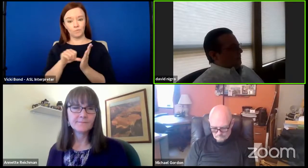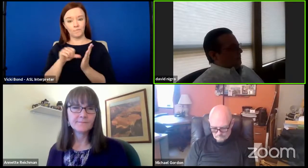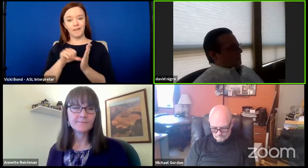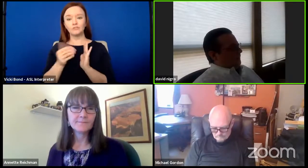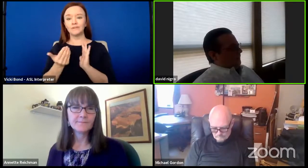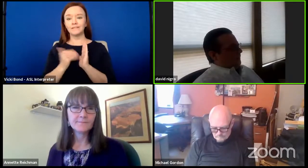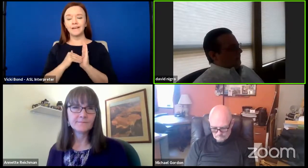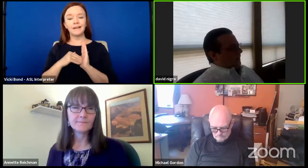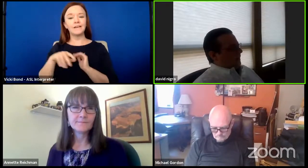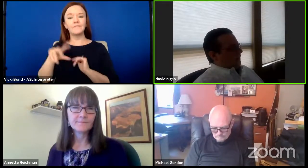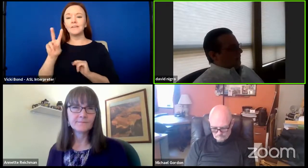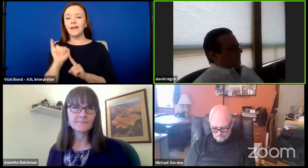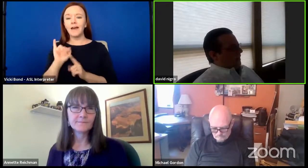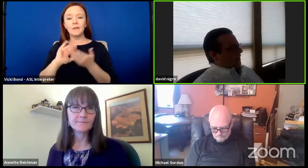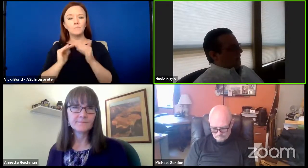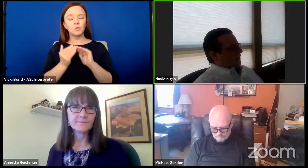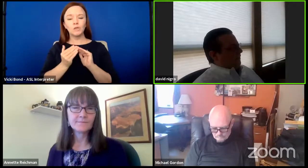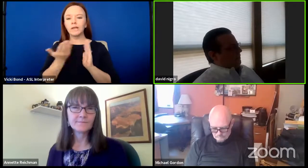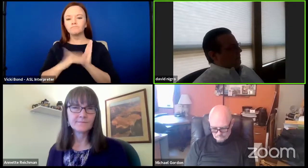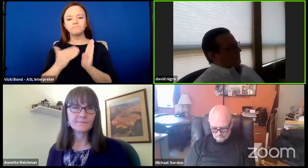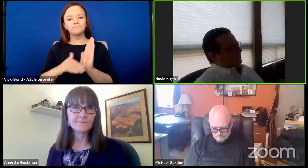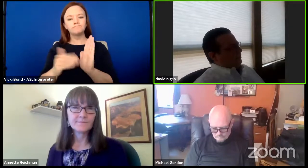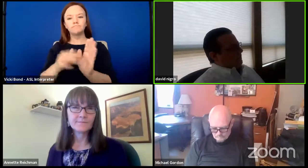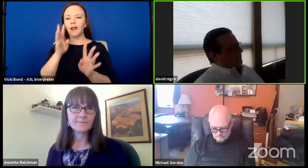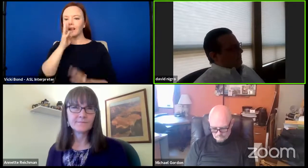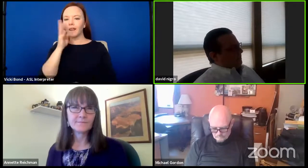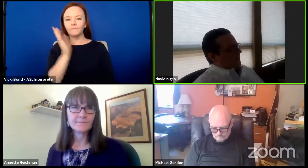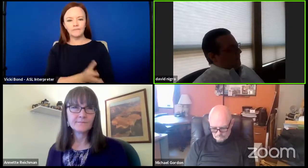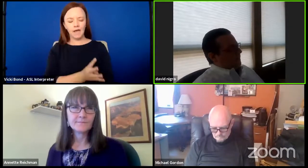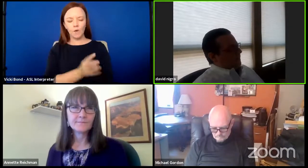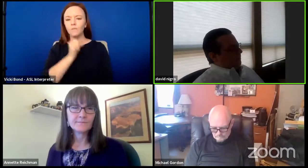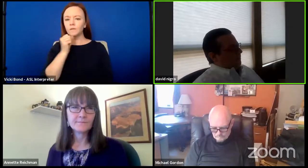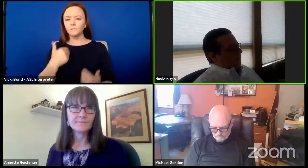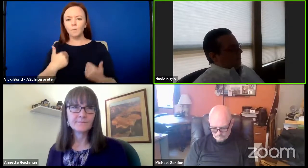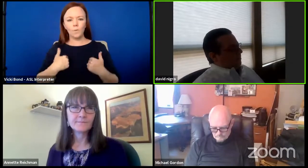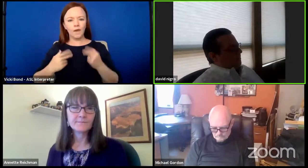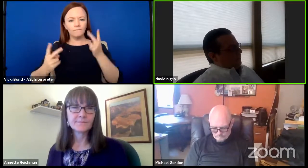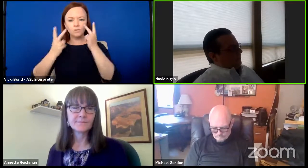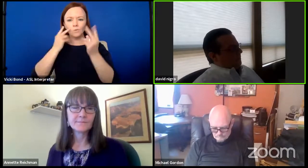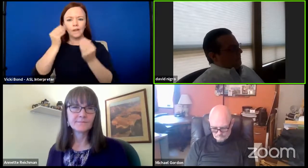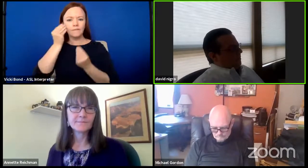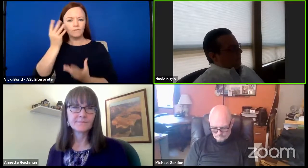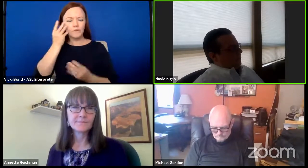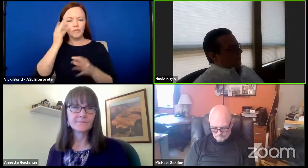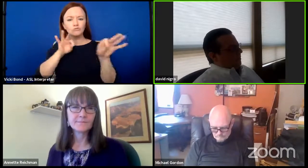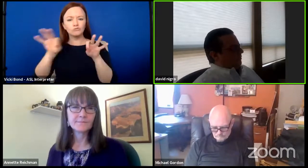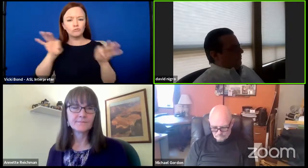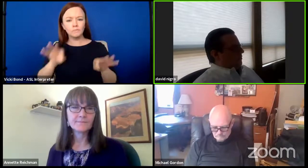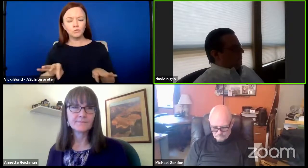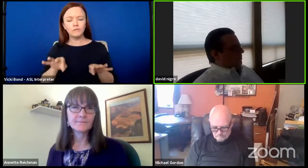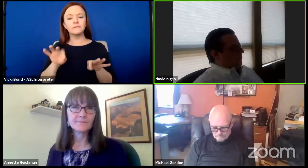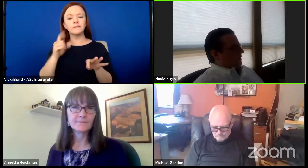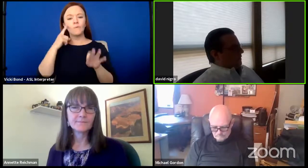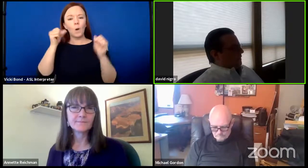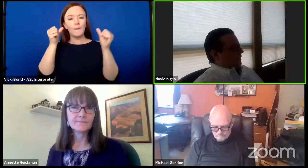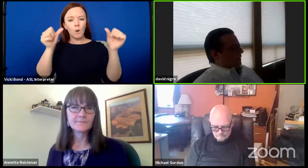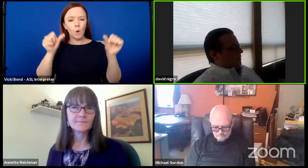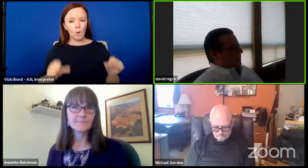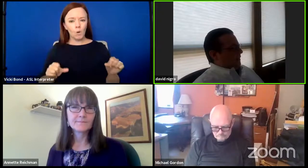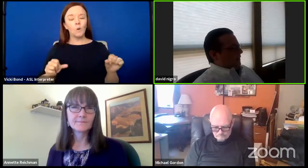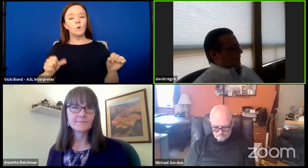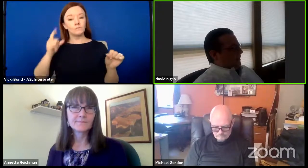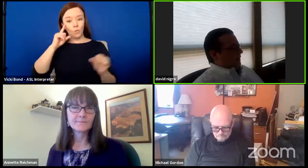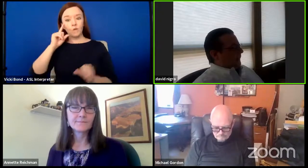is consistently left out from not having visual descriptions given for posts as opposed for those directed at the